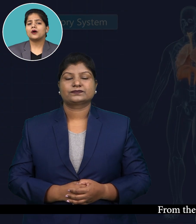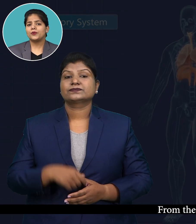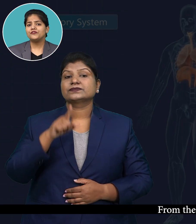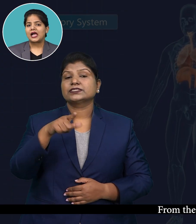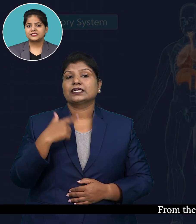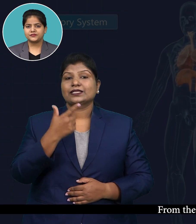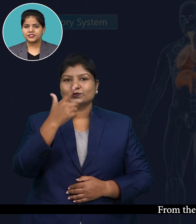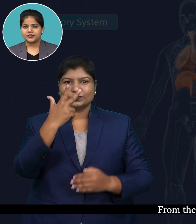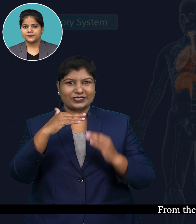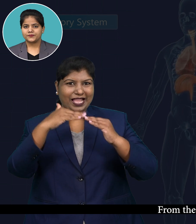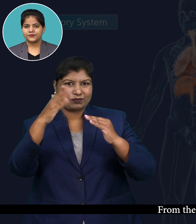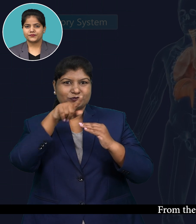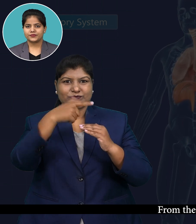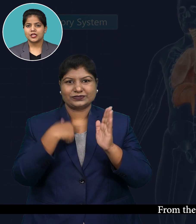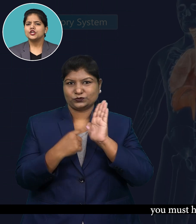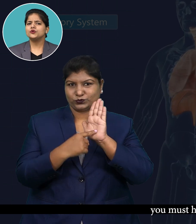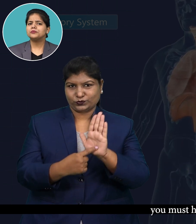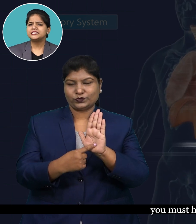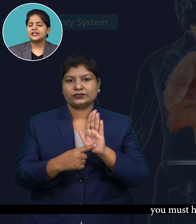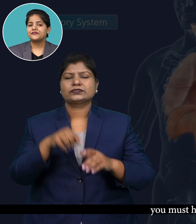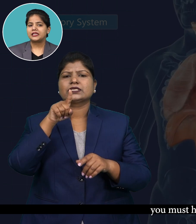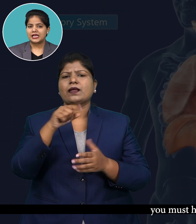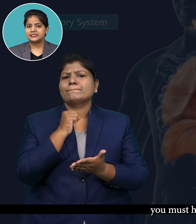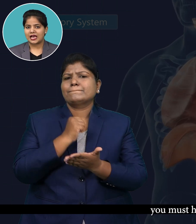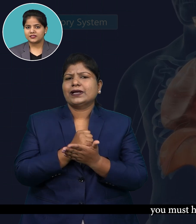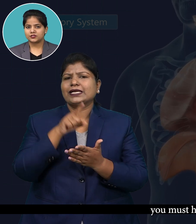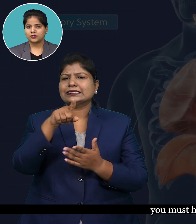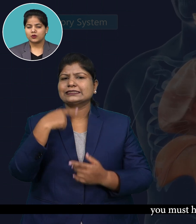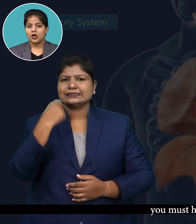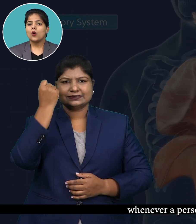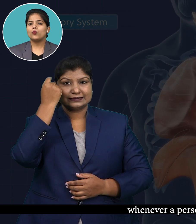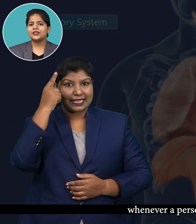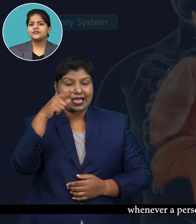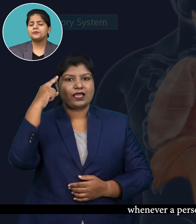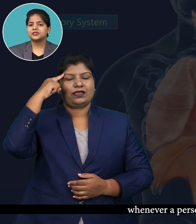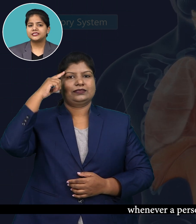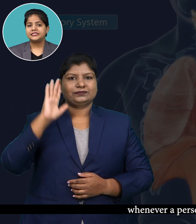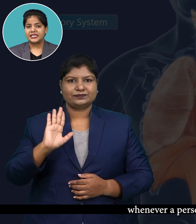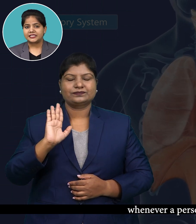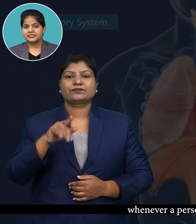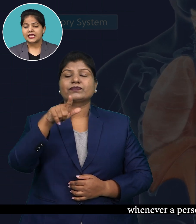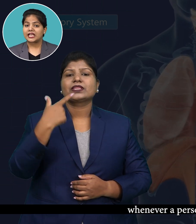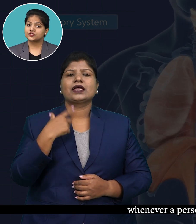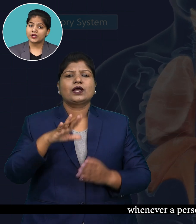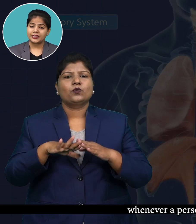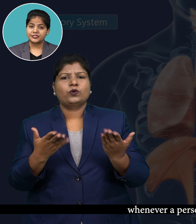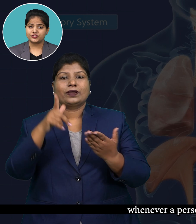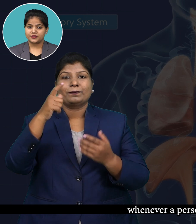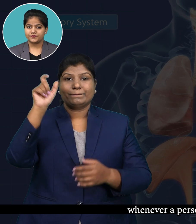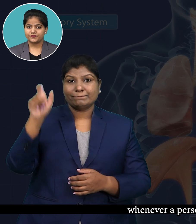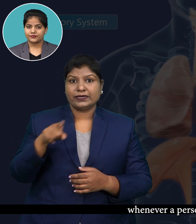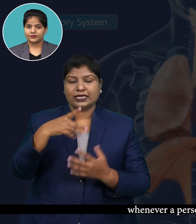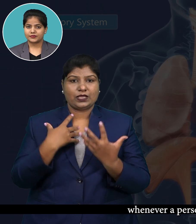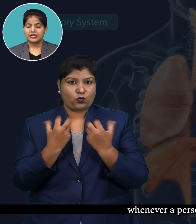From the above activity, you must have realized that whenever a person needs extra